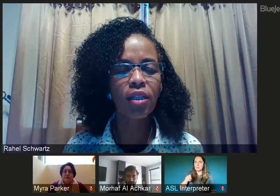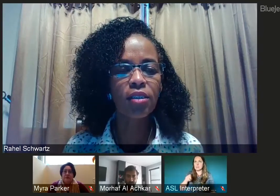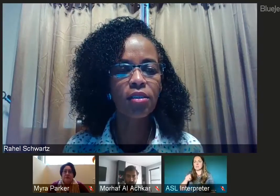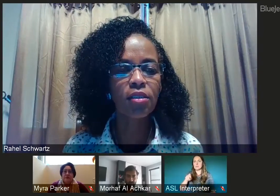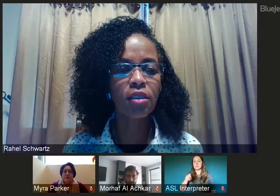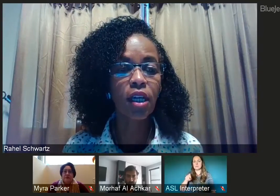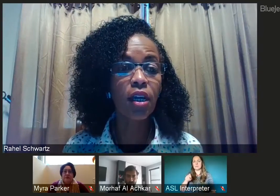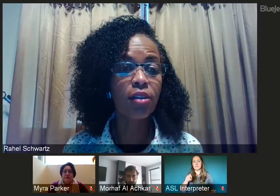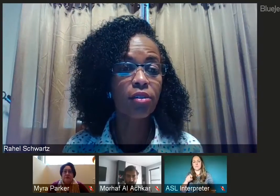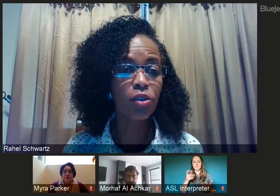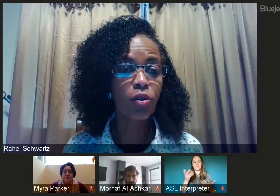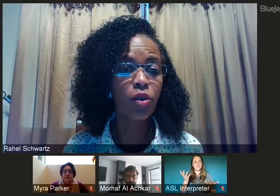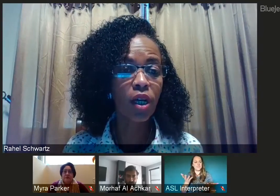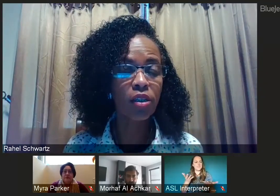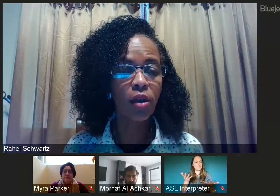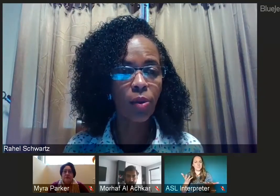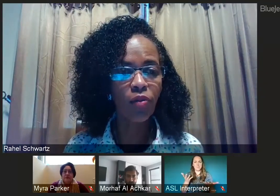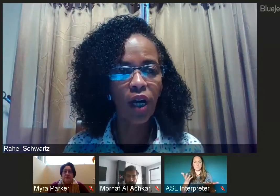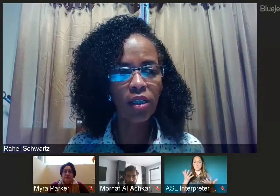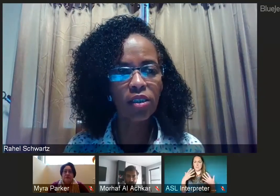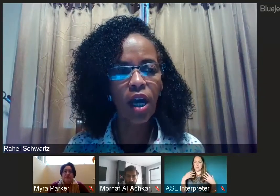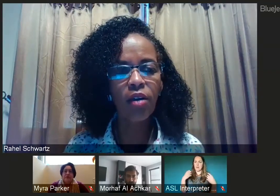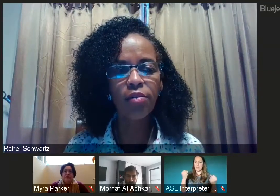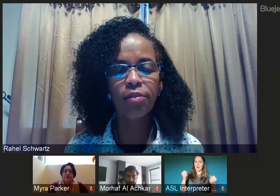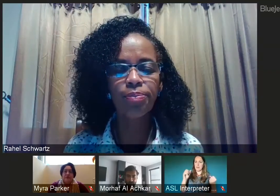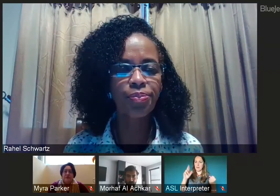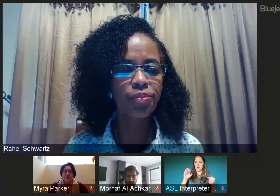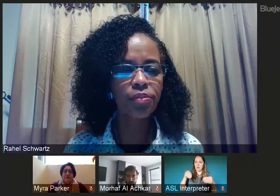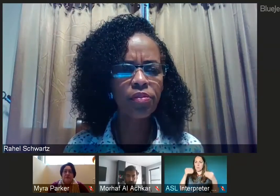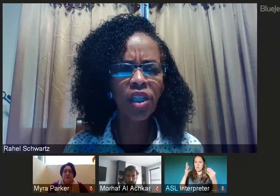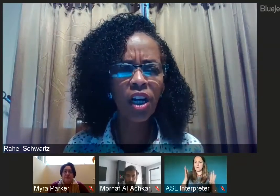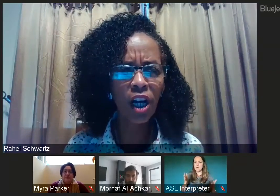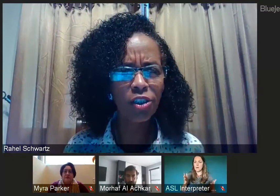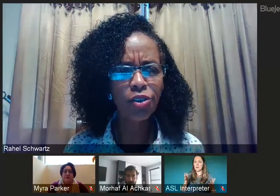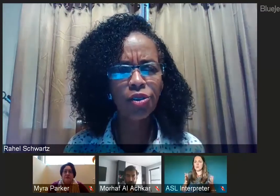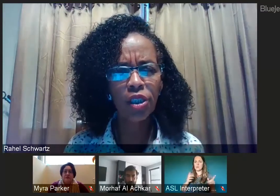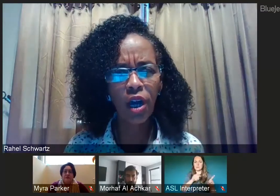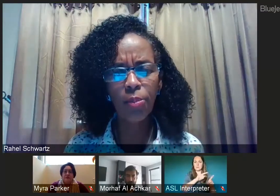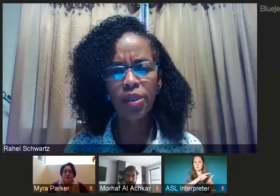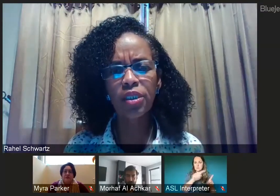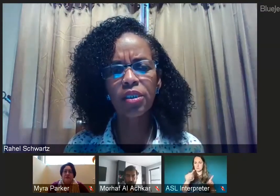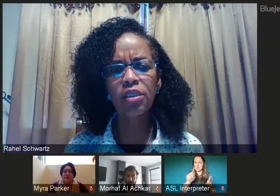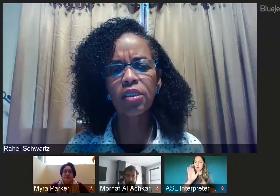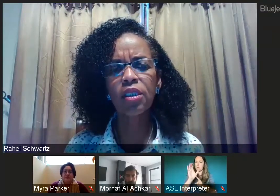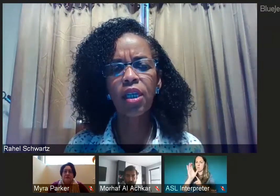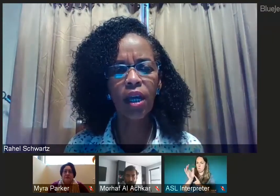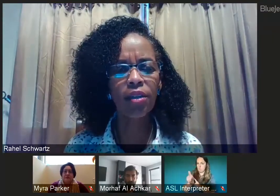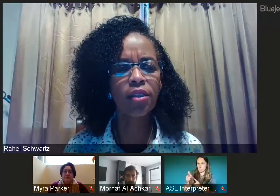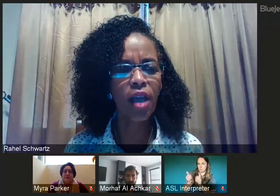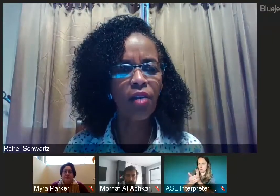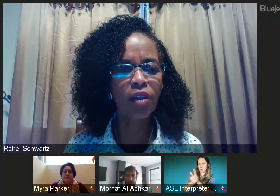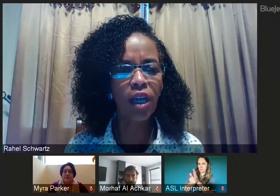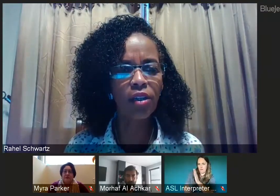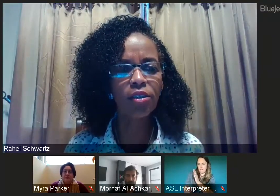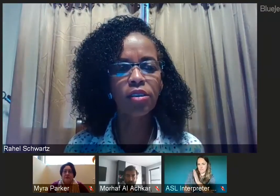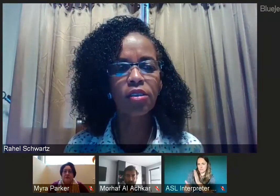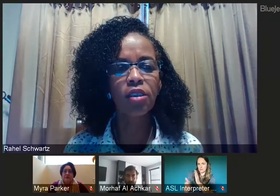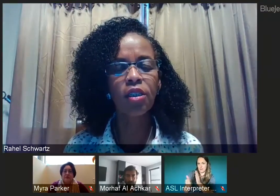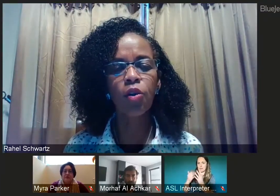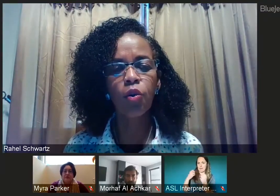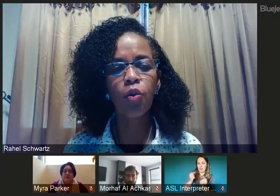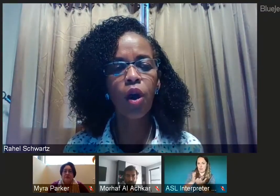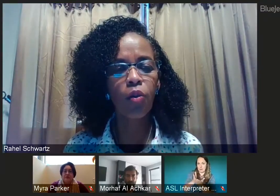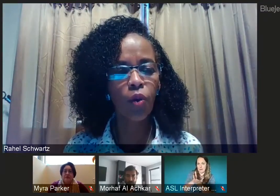way that healthcare providers have culturally competent health